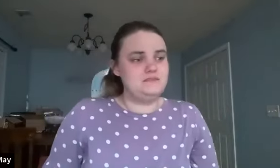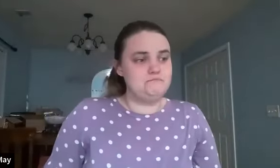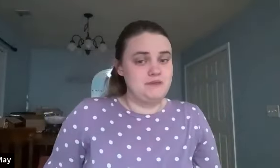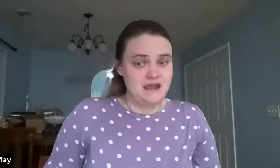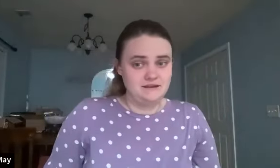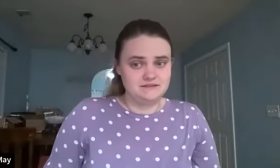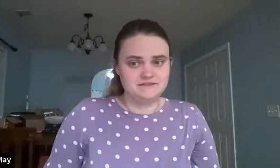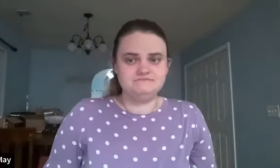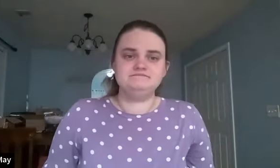Bat,